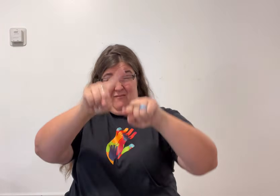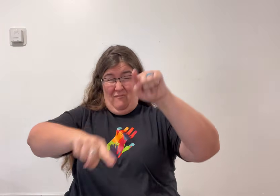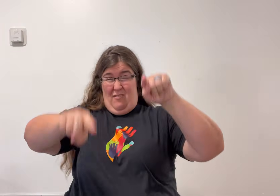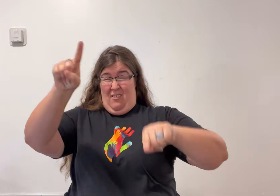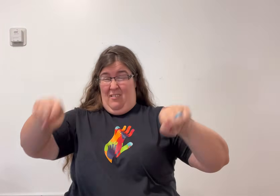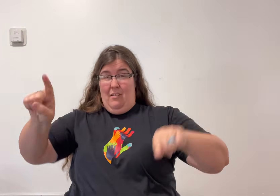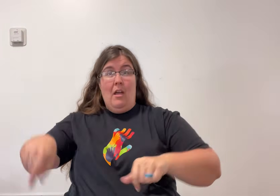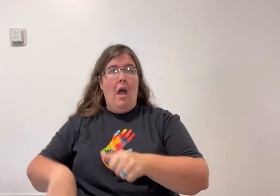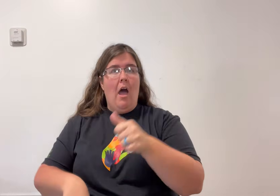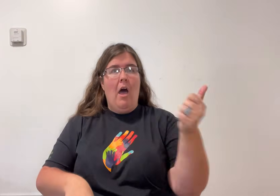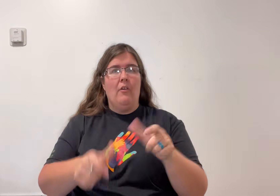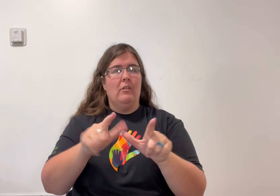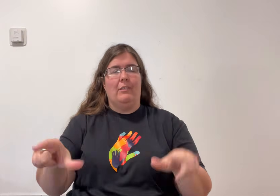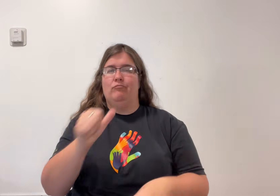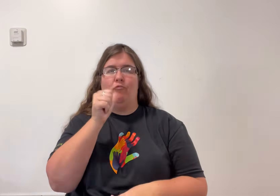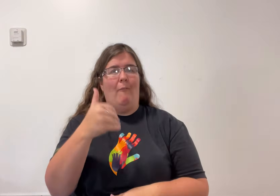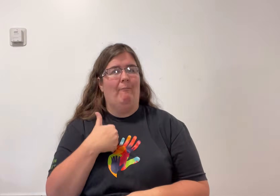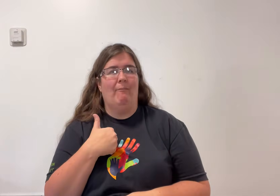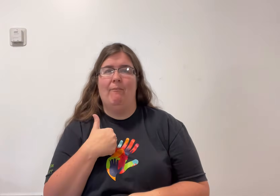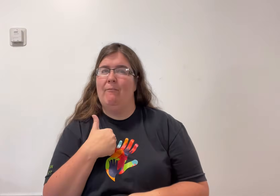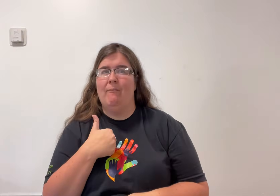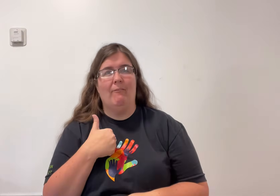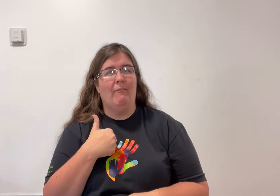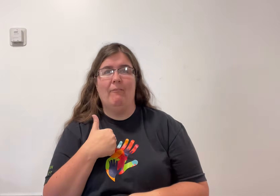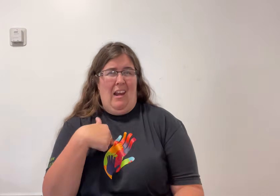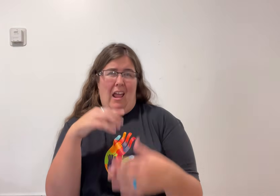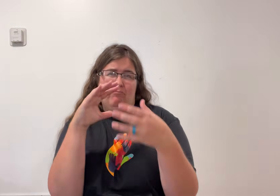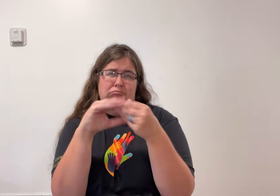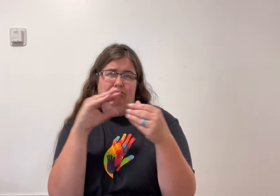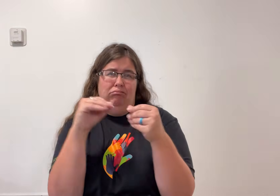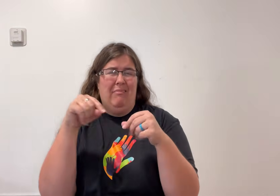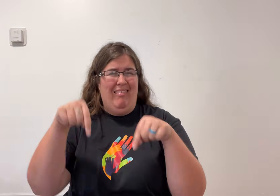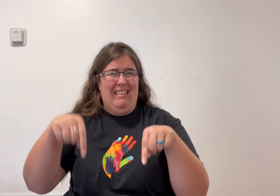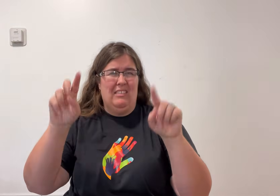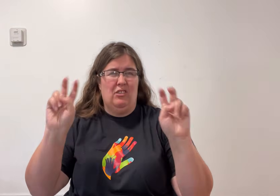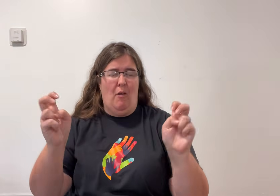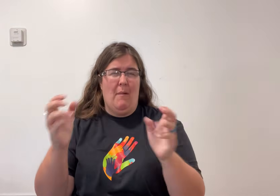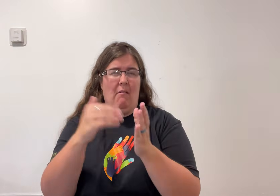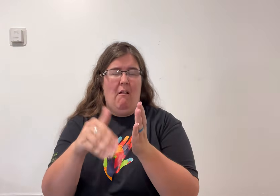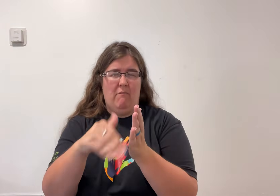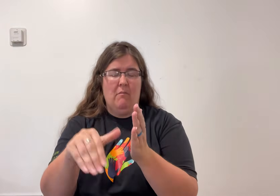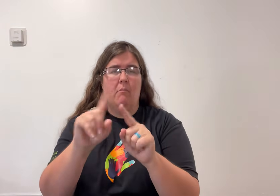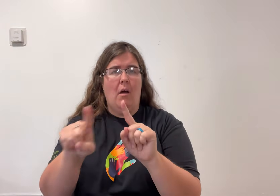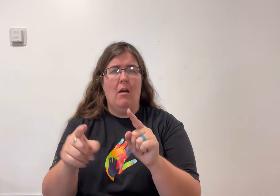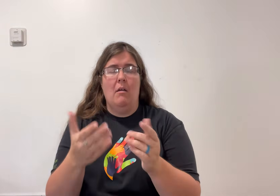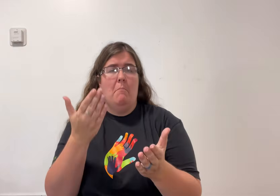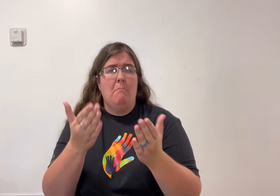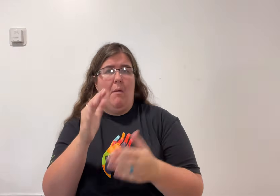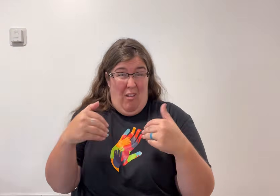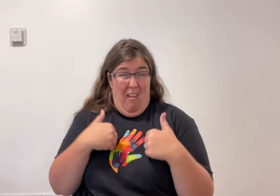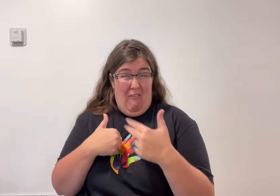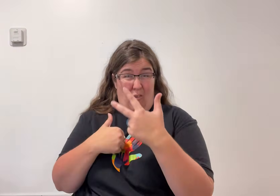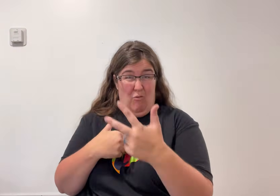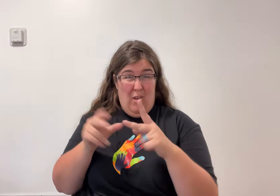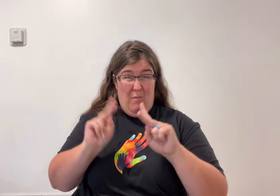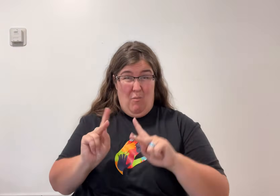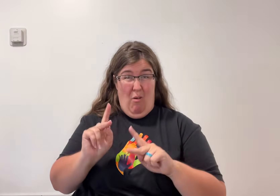other users. And this creates a variance to a degree that is just not found in hearing languages. I talk about this a lot on my channel, but you might have